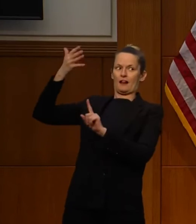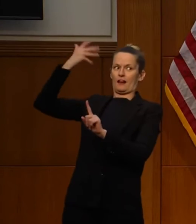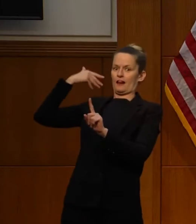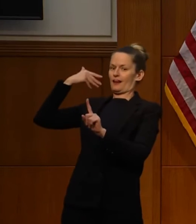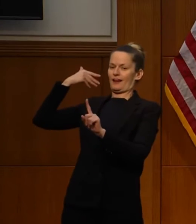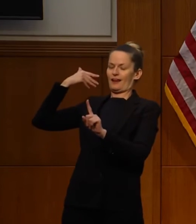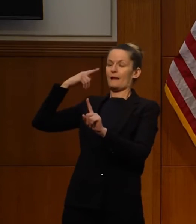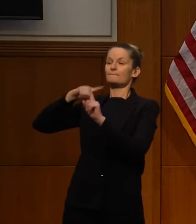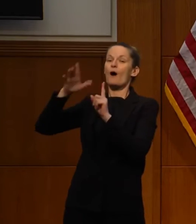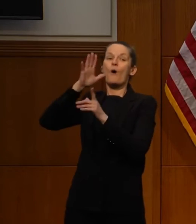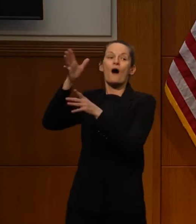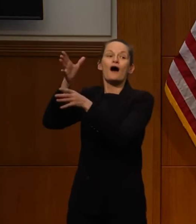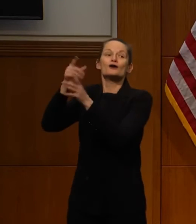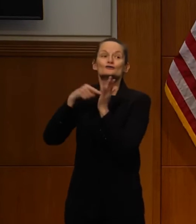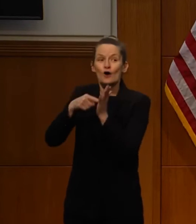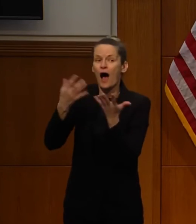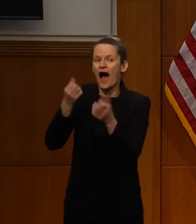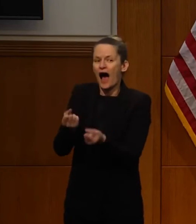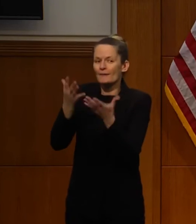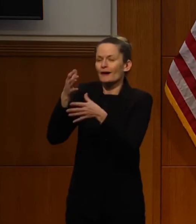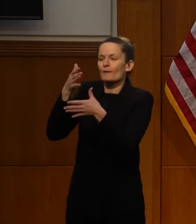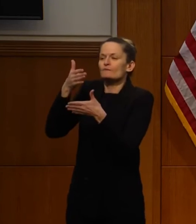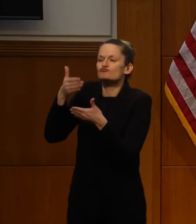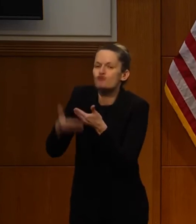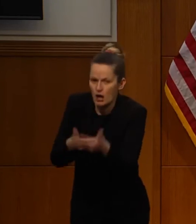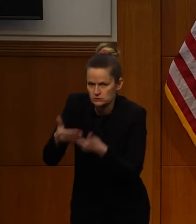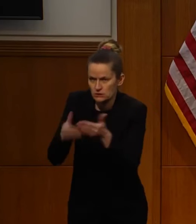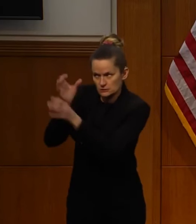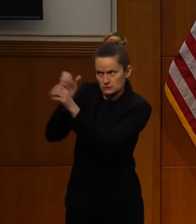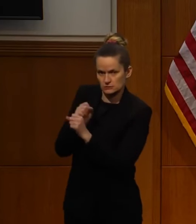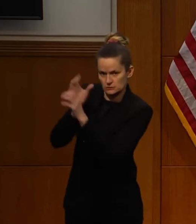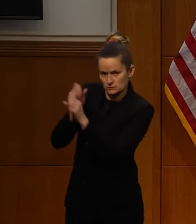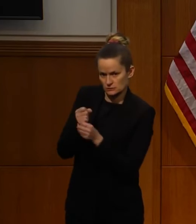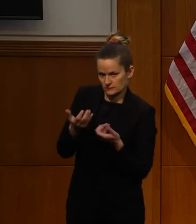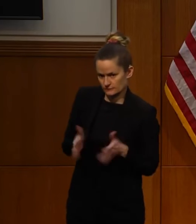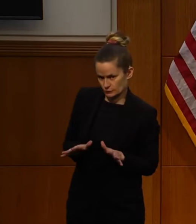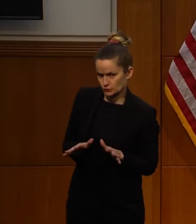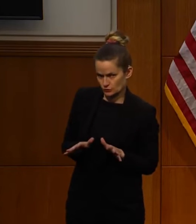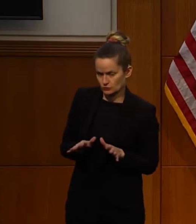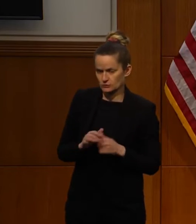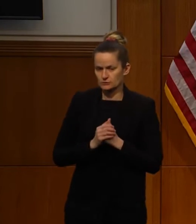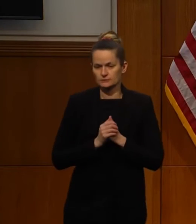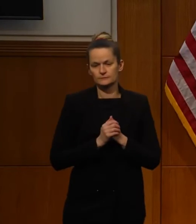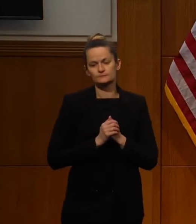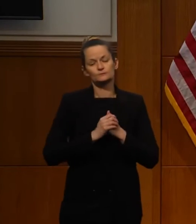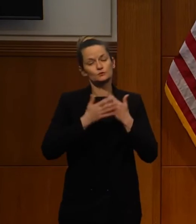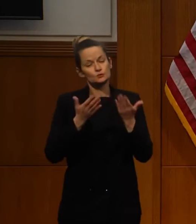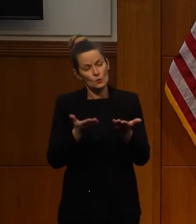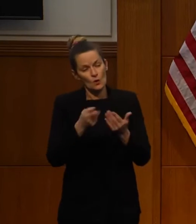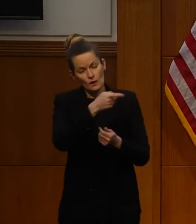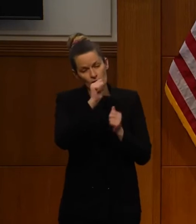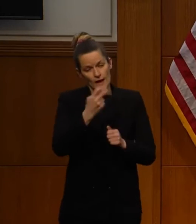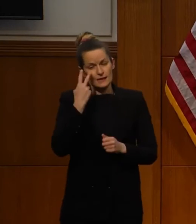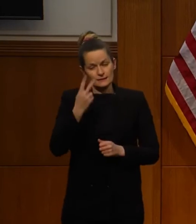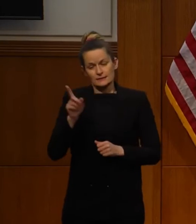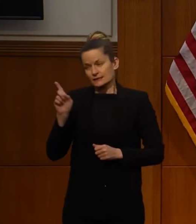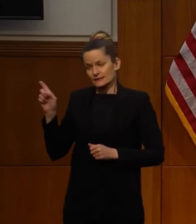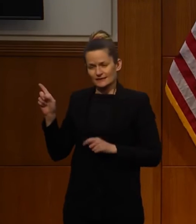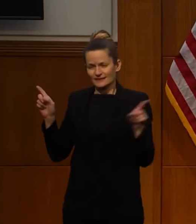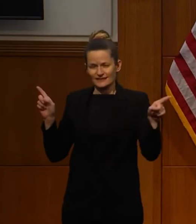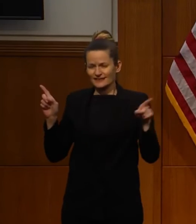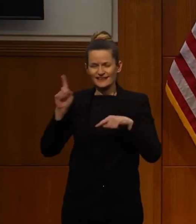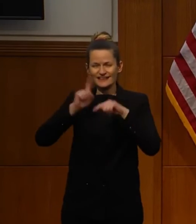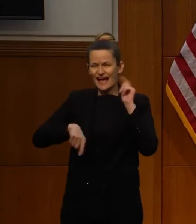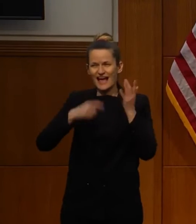reporting. It just won't be possible to see like, oh, wow, we have this overwhelming number of votes that still need to be coming in. We just don't